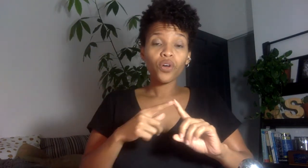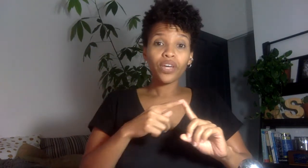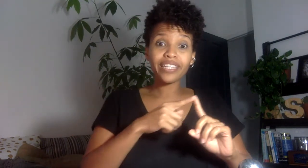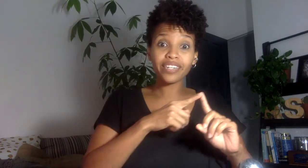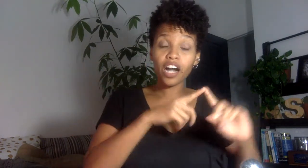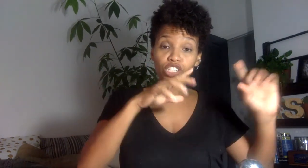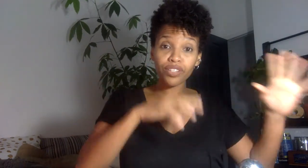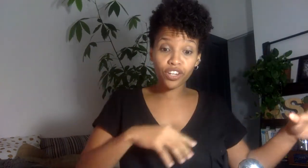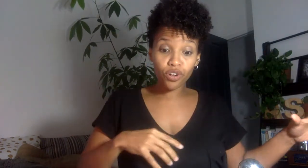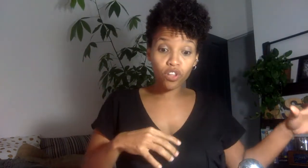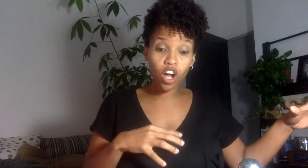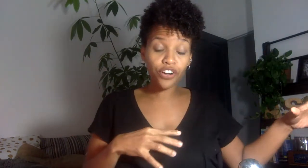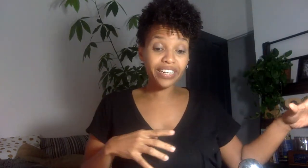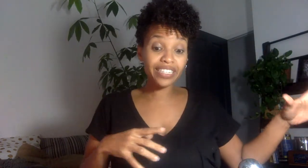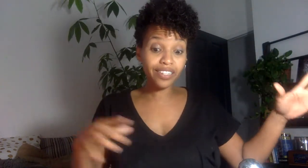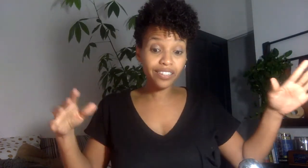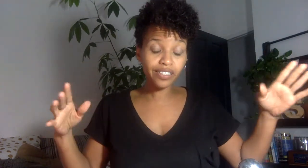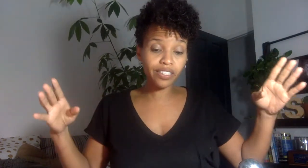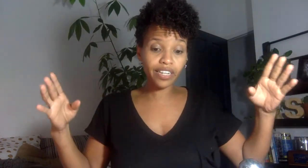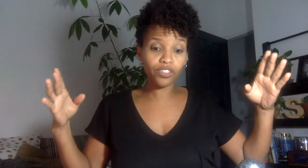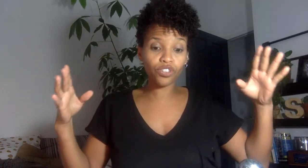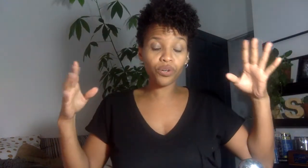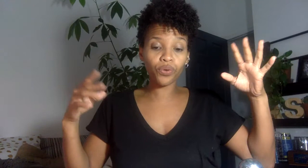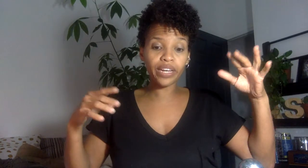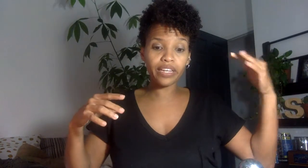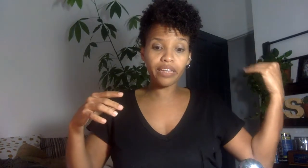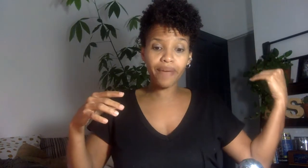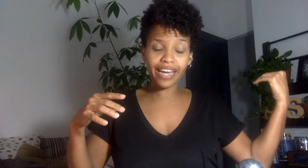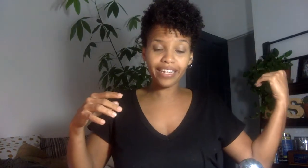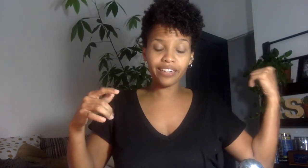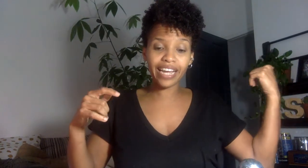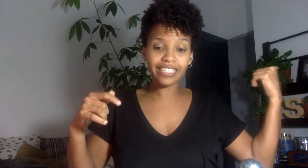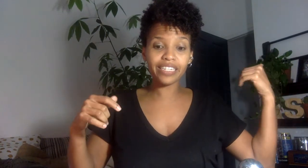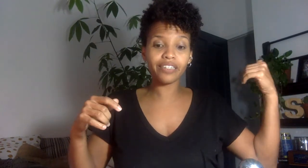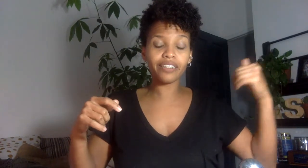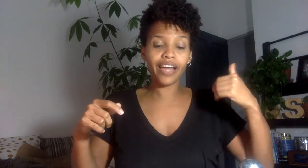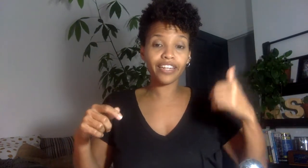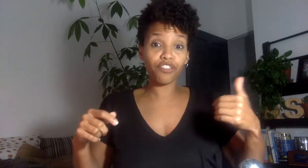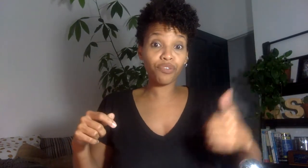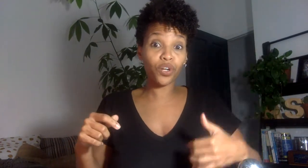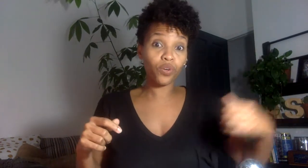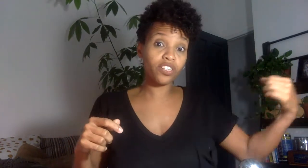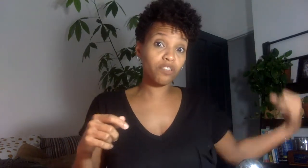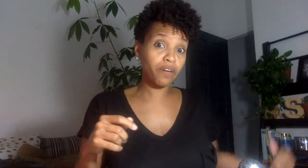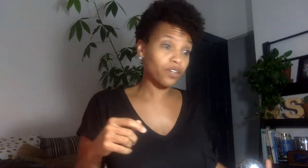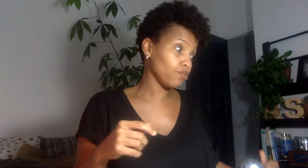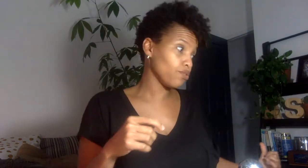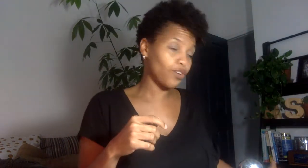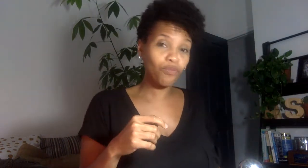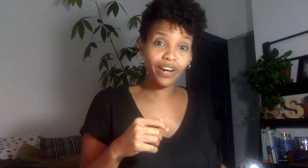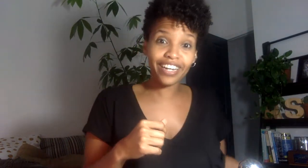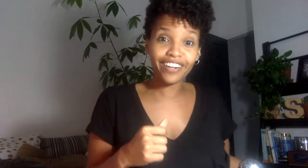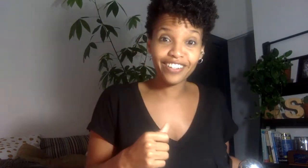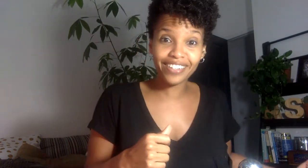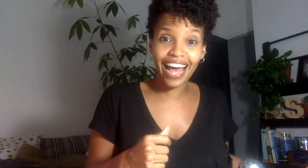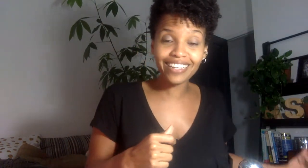is a country that no longer exists. And so back in 1993, according to my Google Home right here, I just asked